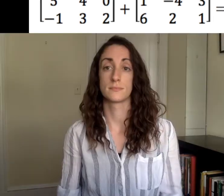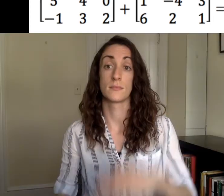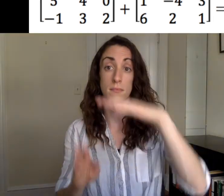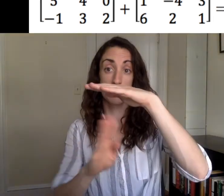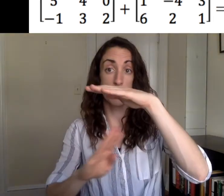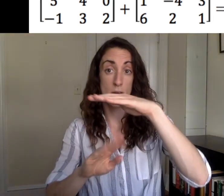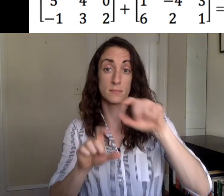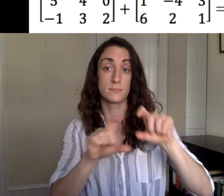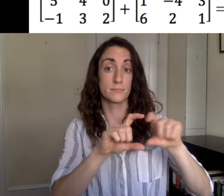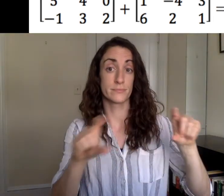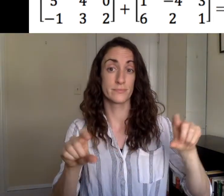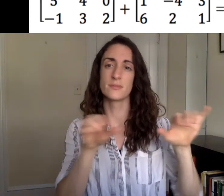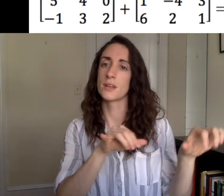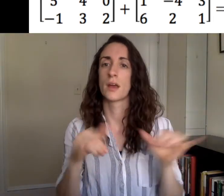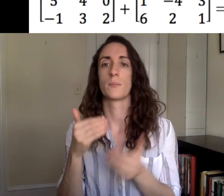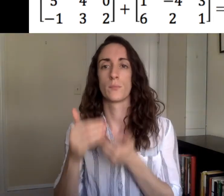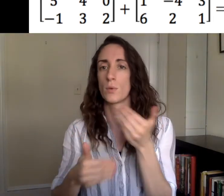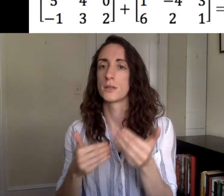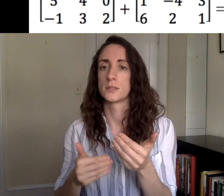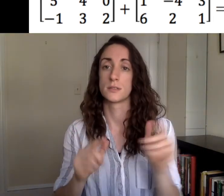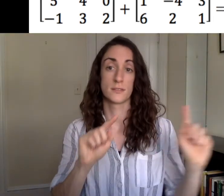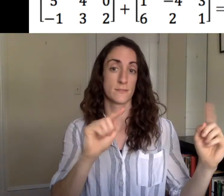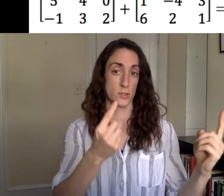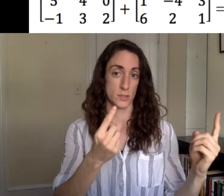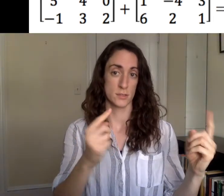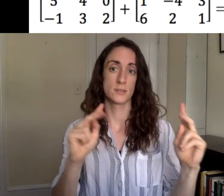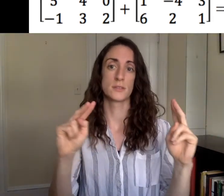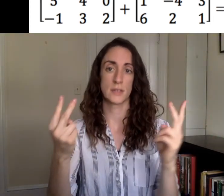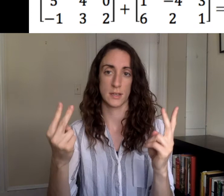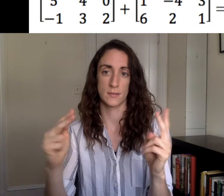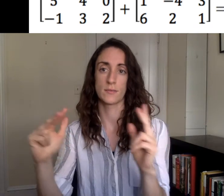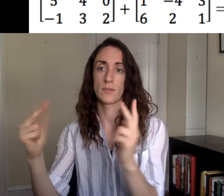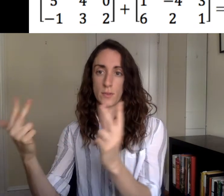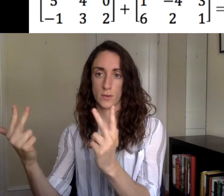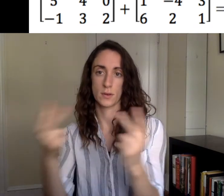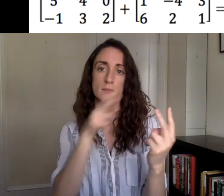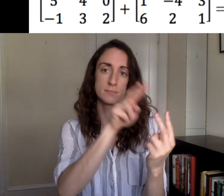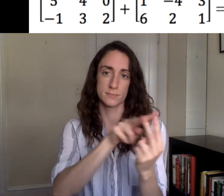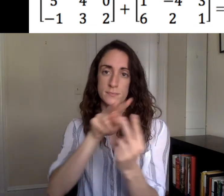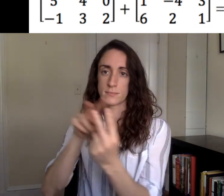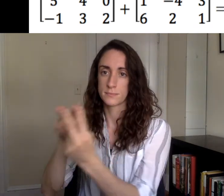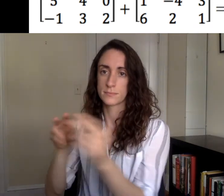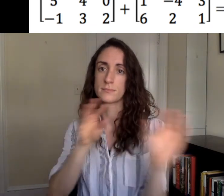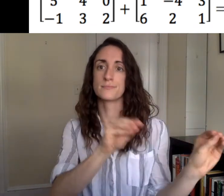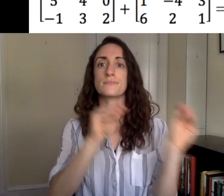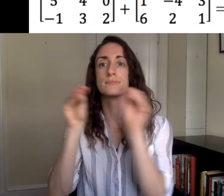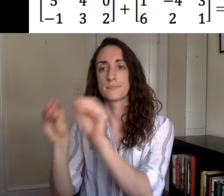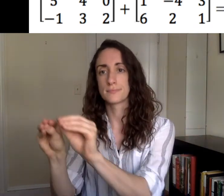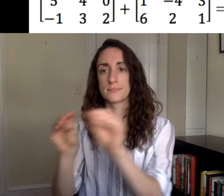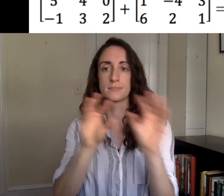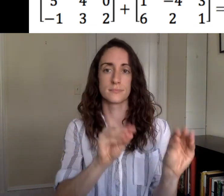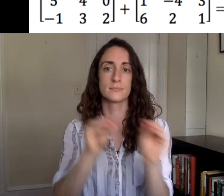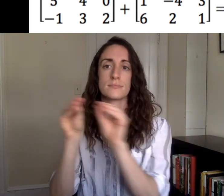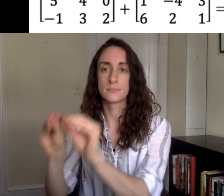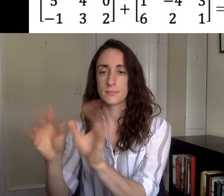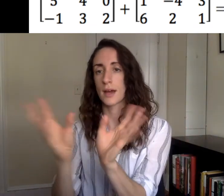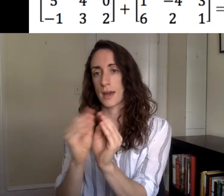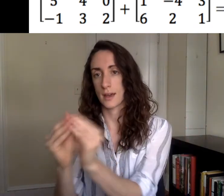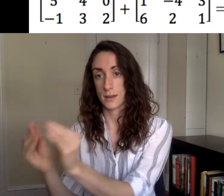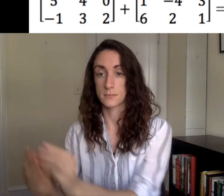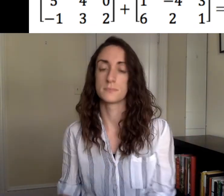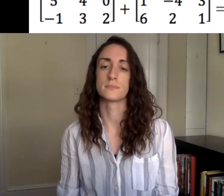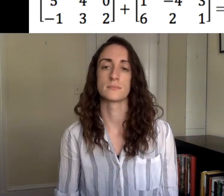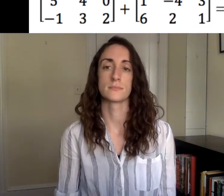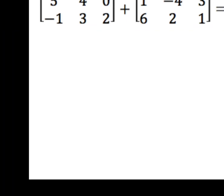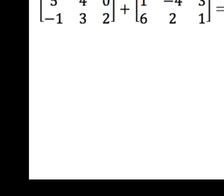For the bottom row, we'll do the same thing. We'll add the first element of each matrix, the second and the third, and put them into that corresponding position in